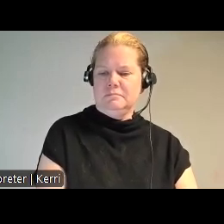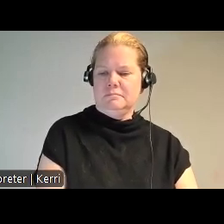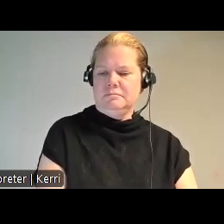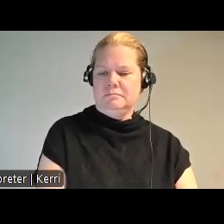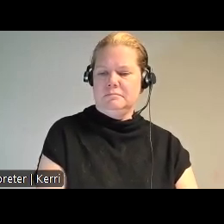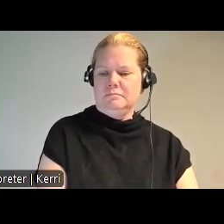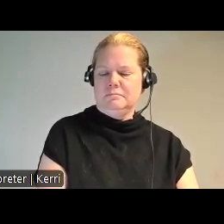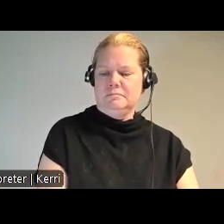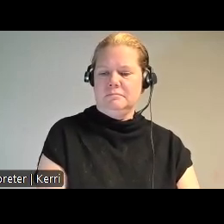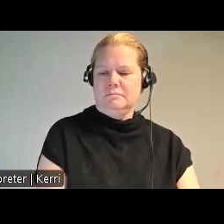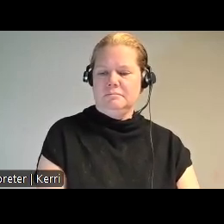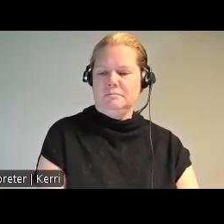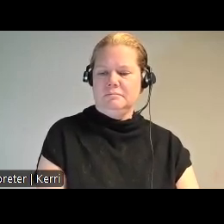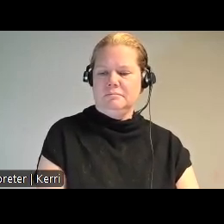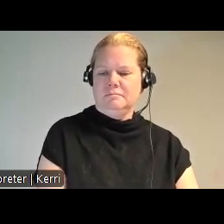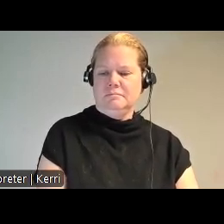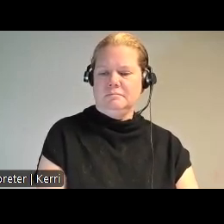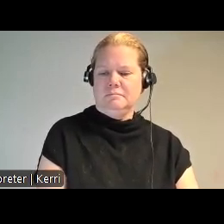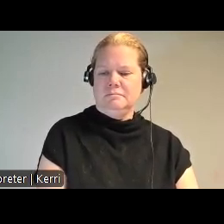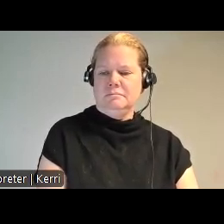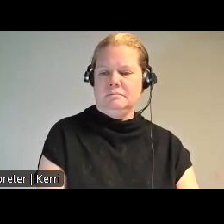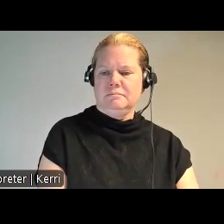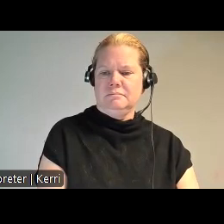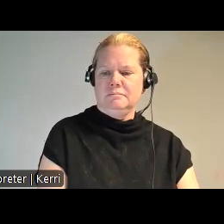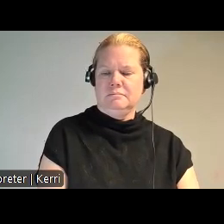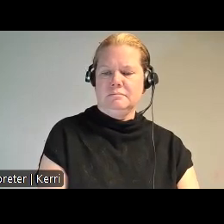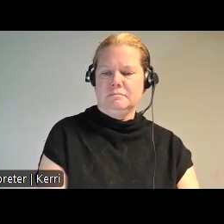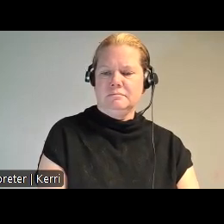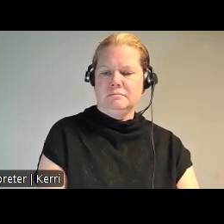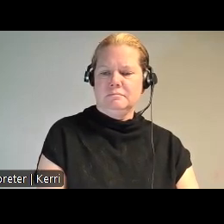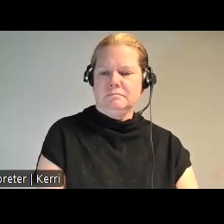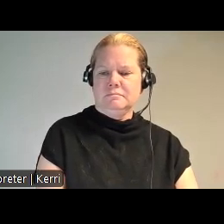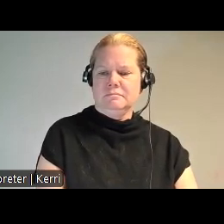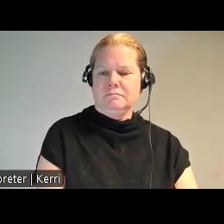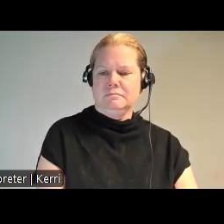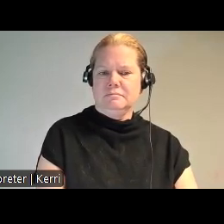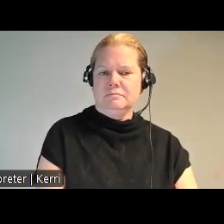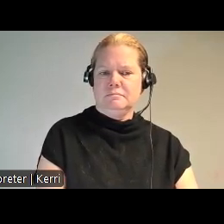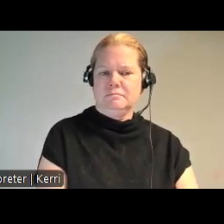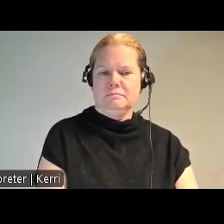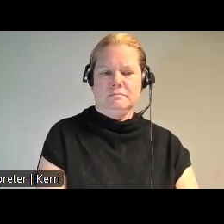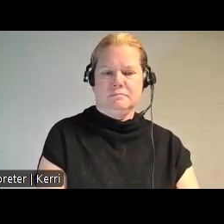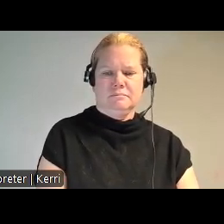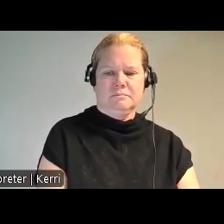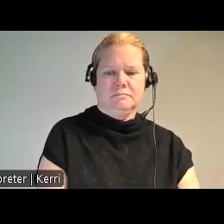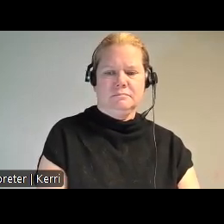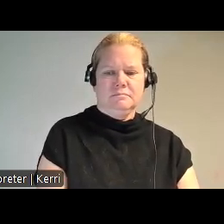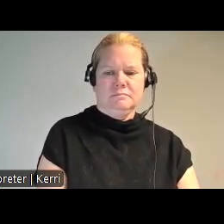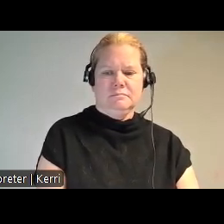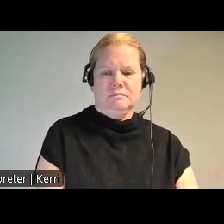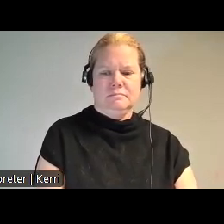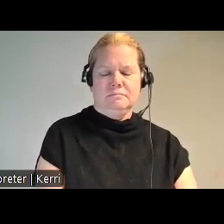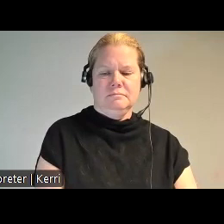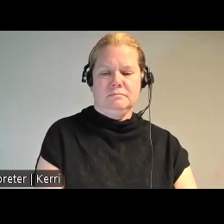a handout type of reaction. And the other one is that some people just don't know that